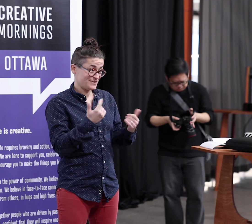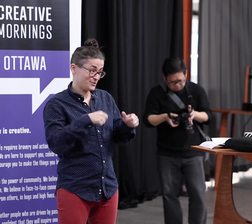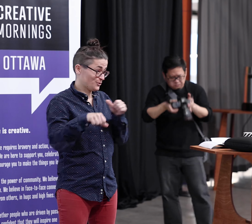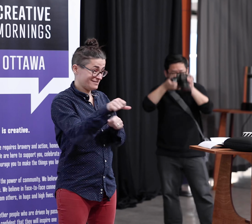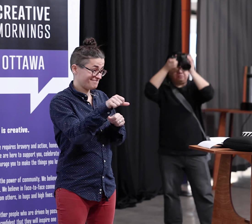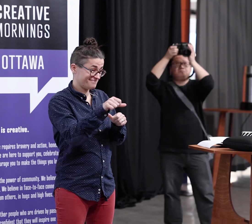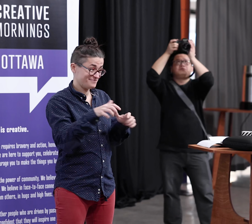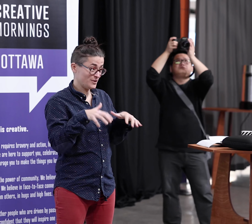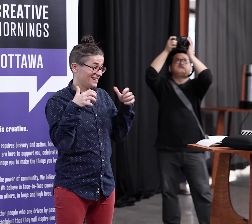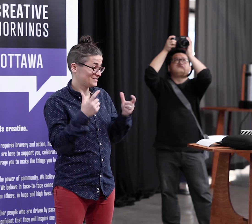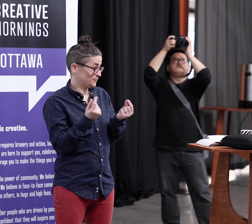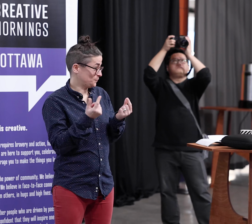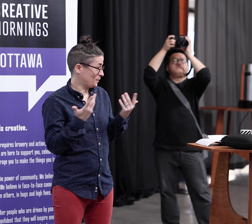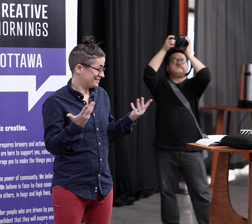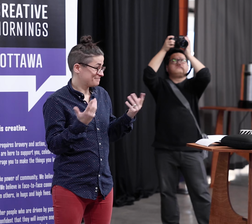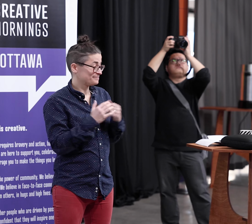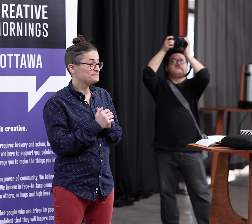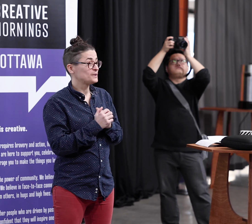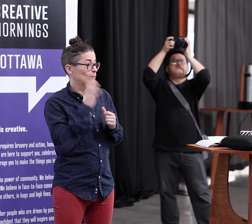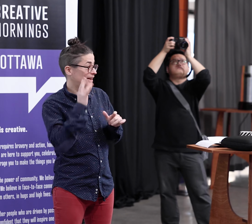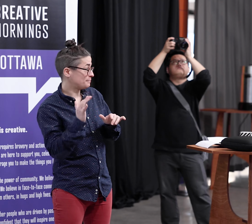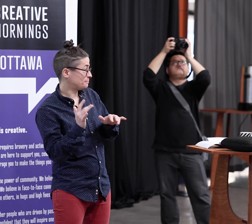So now we have a small activity for you.